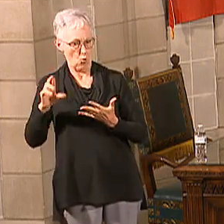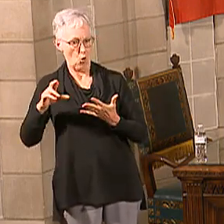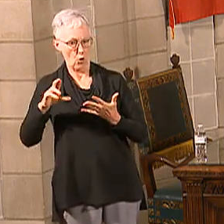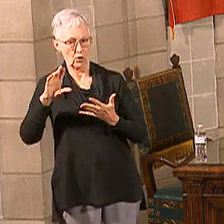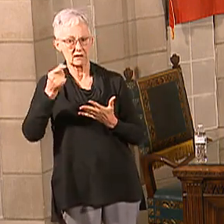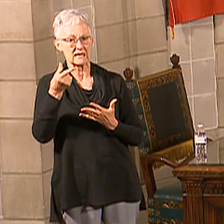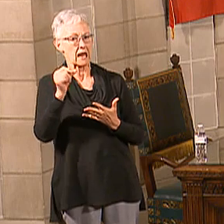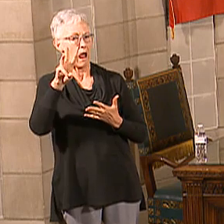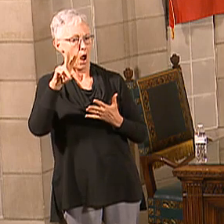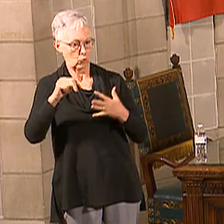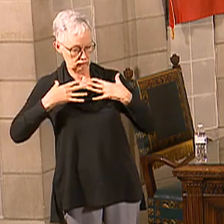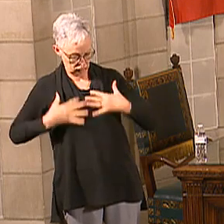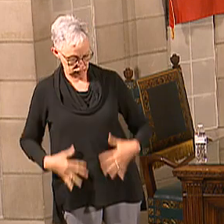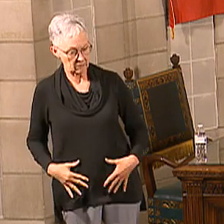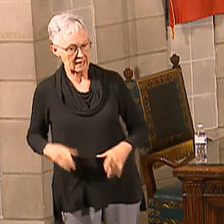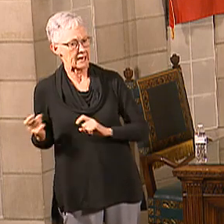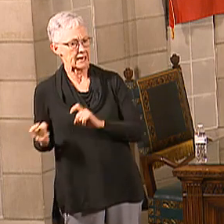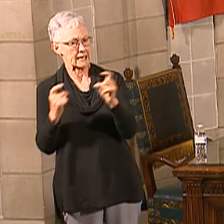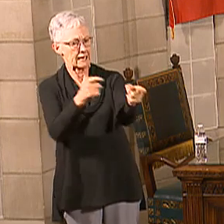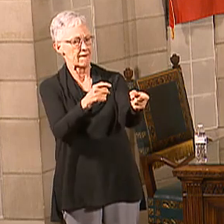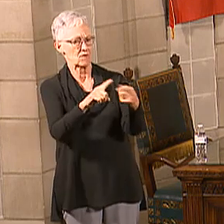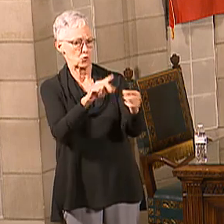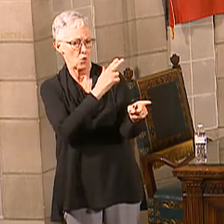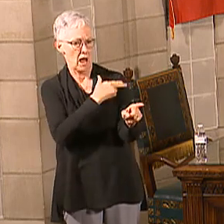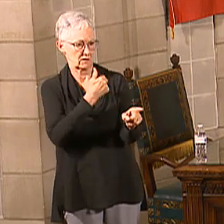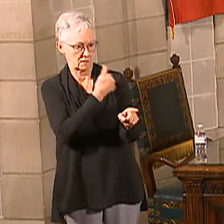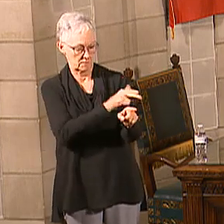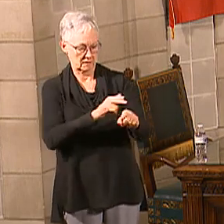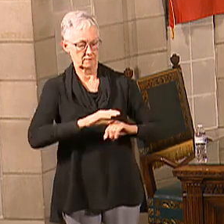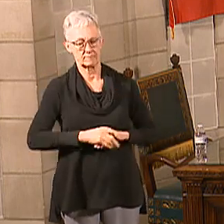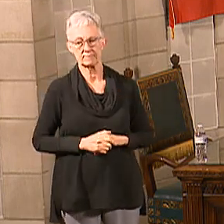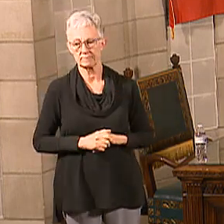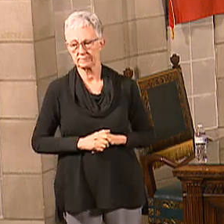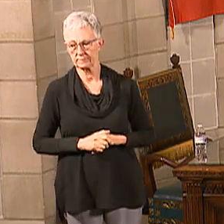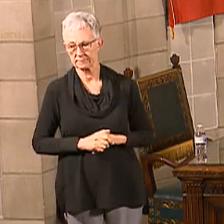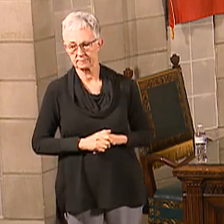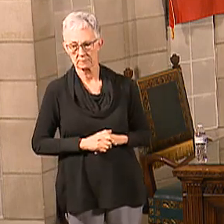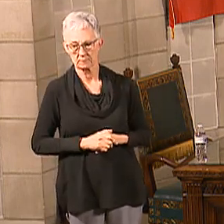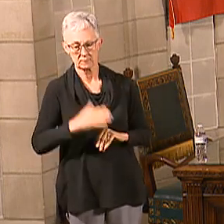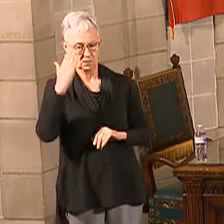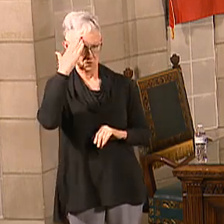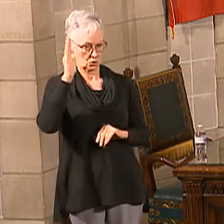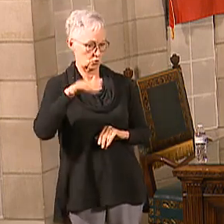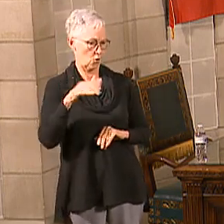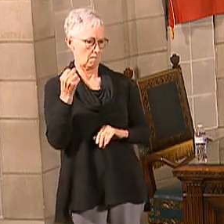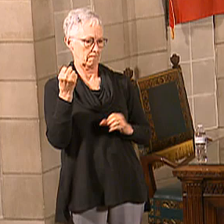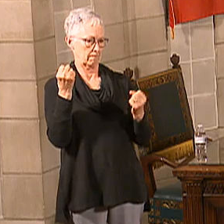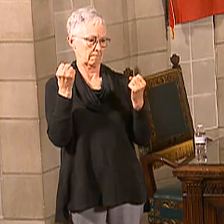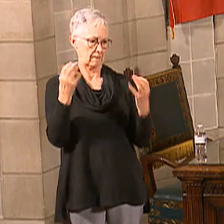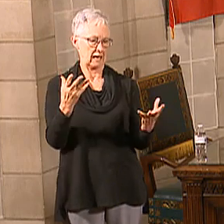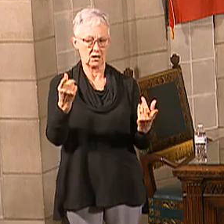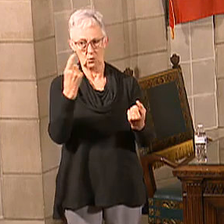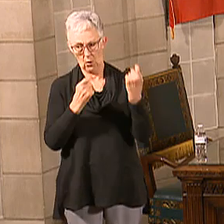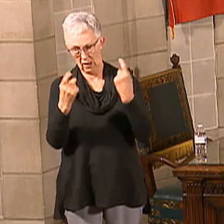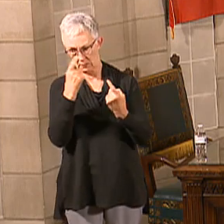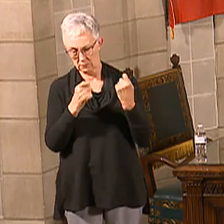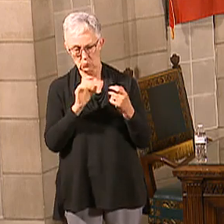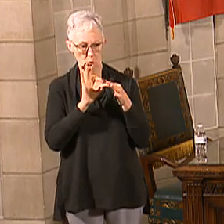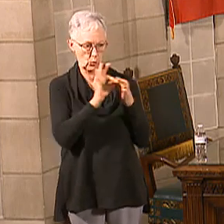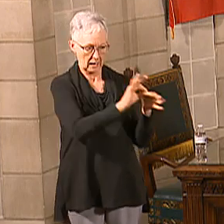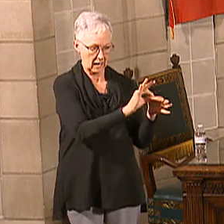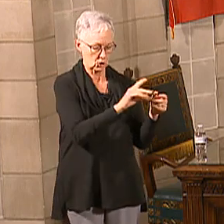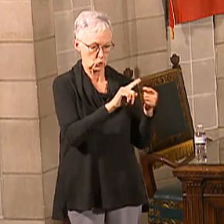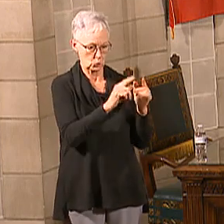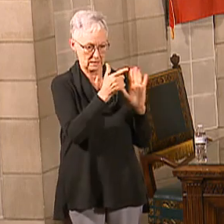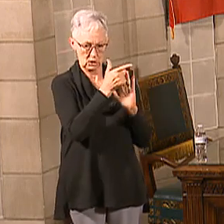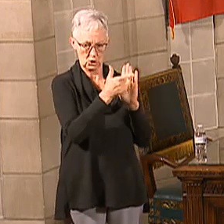what this DHM is about. Now, one of the other things we're getting a lot of questions about has been the Attorney General